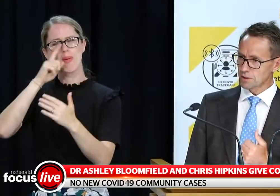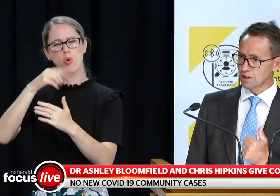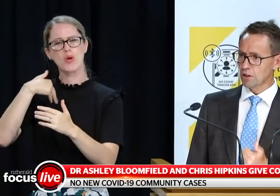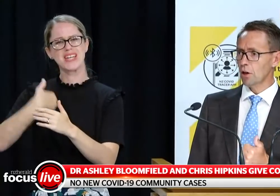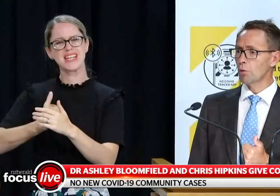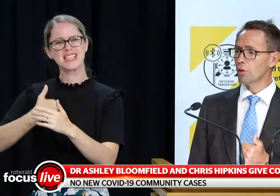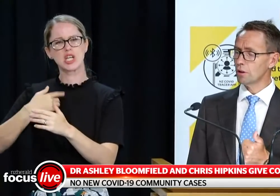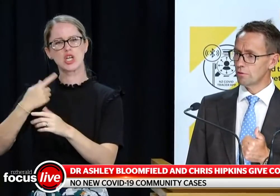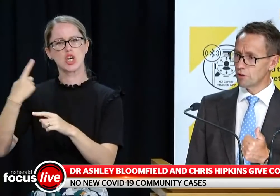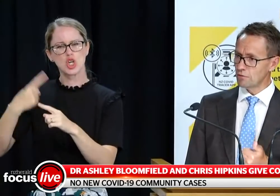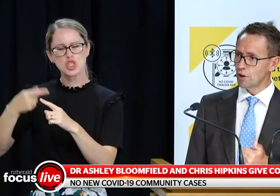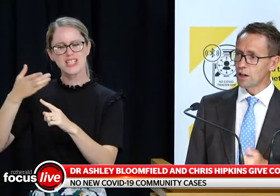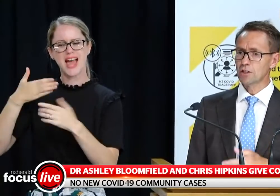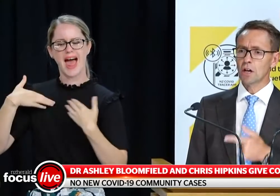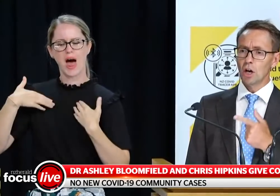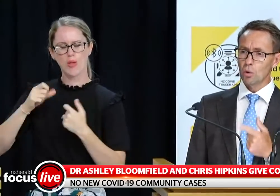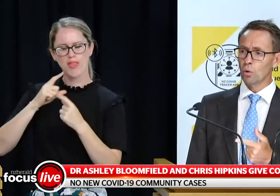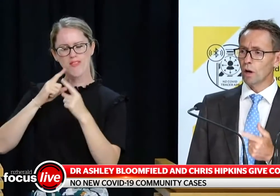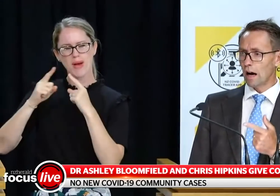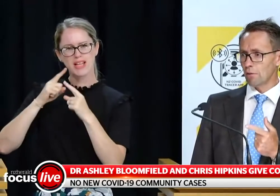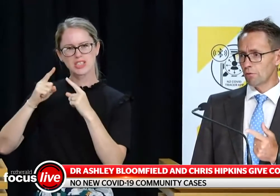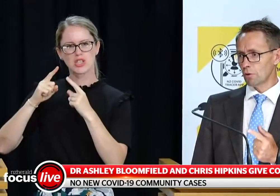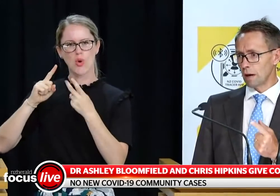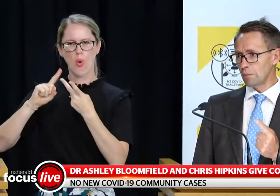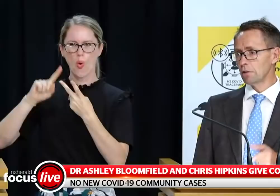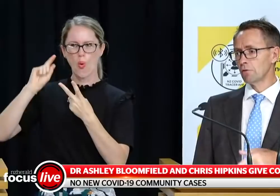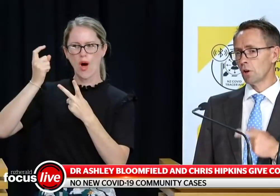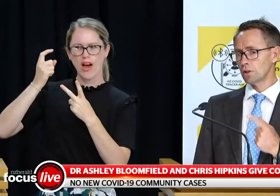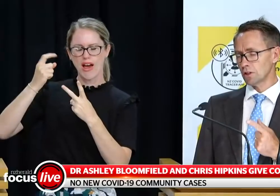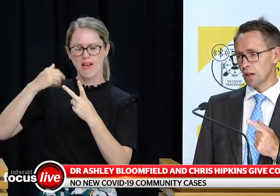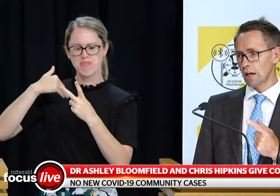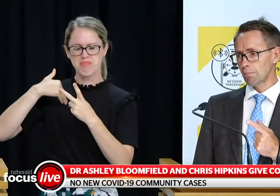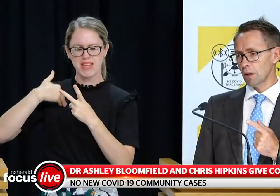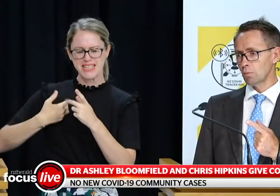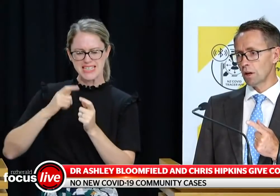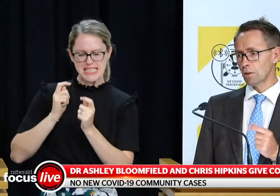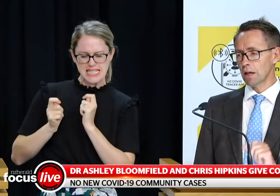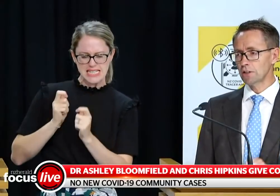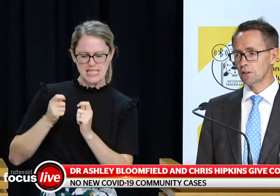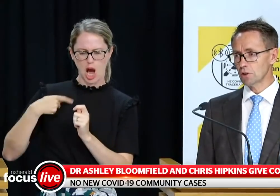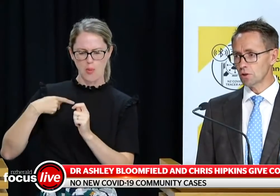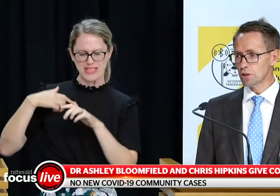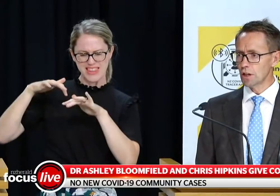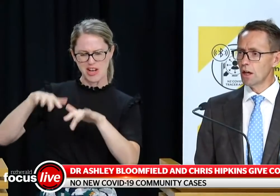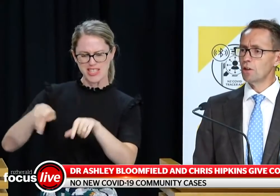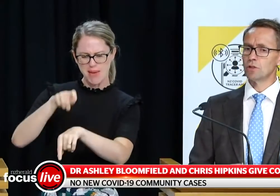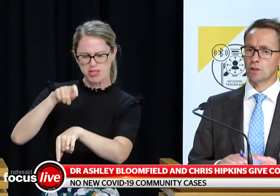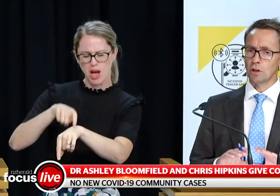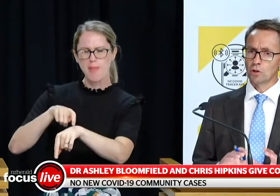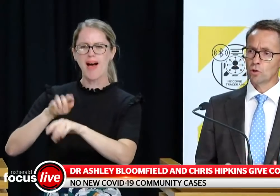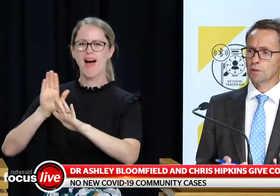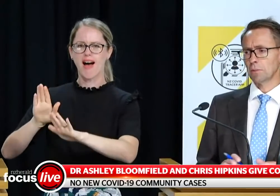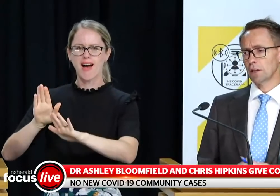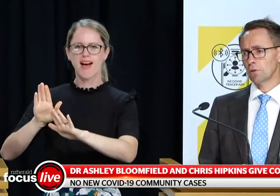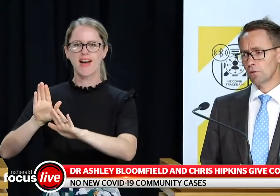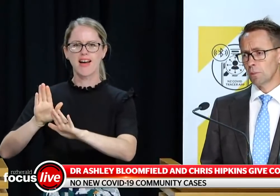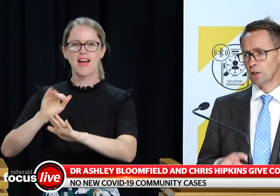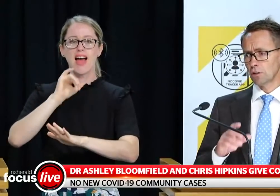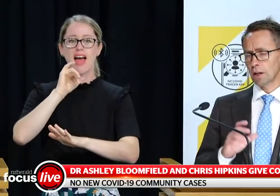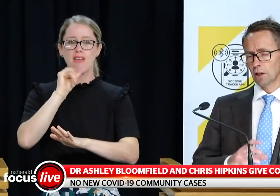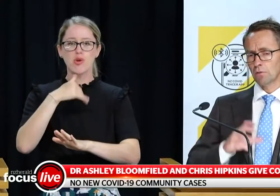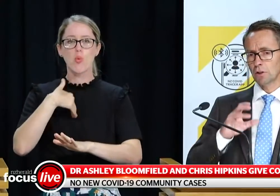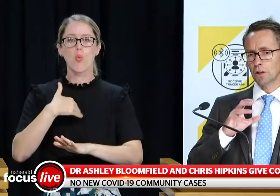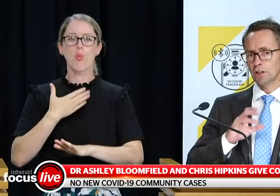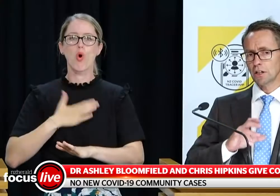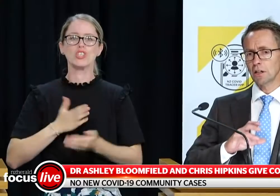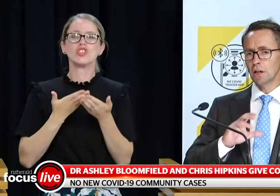need specific health advice or may be involved in one of the places of interest. There is an enormous amount of